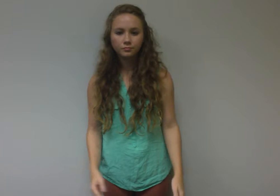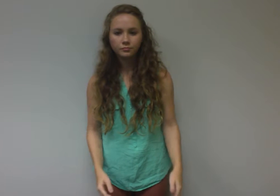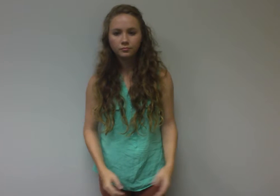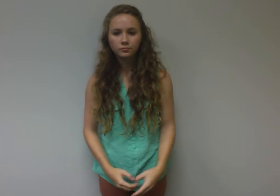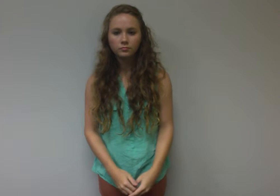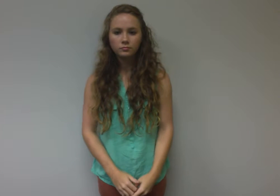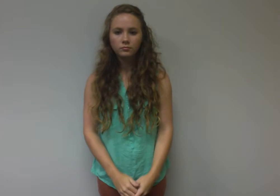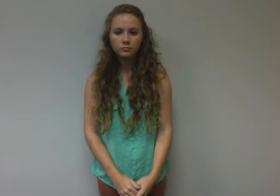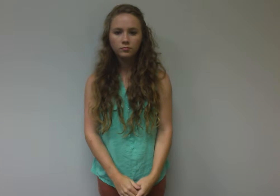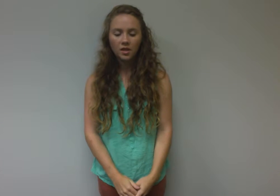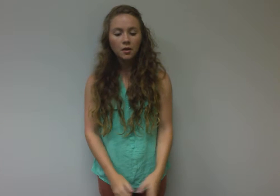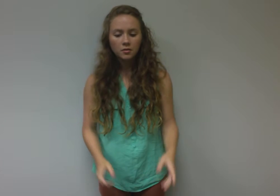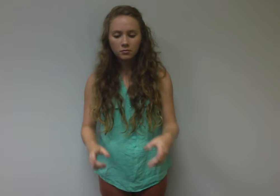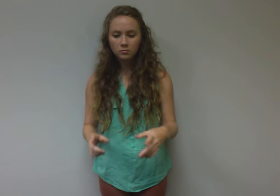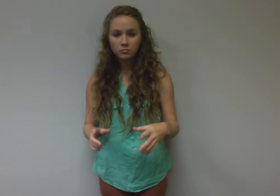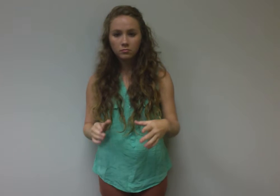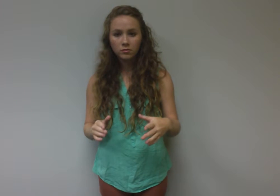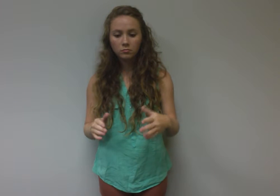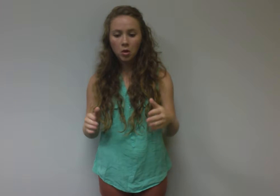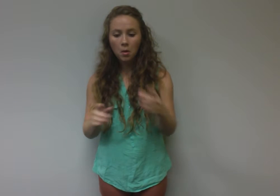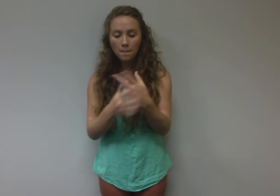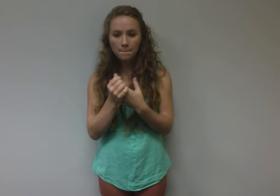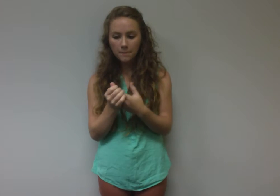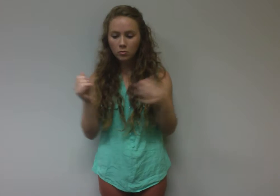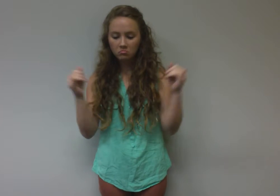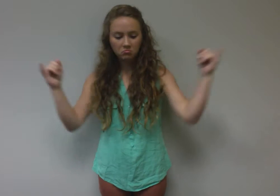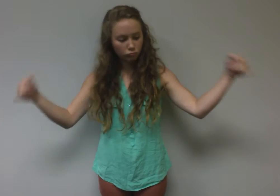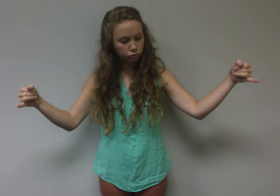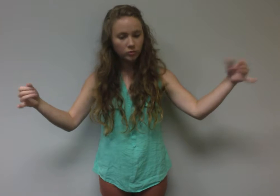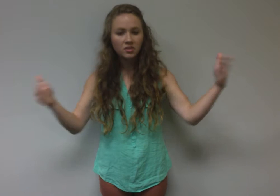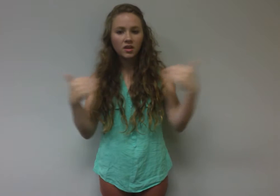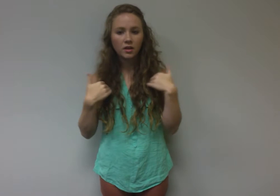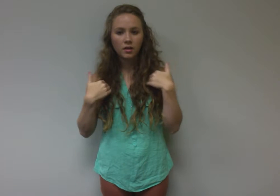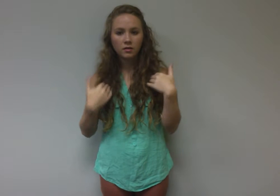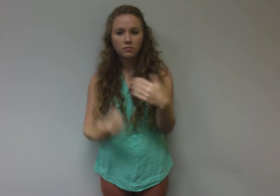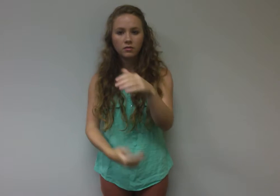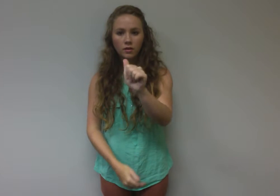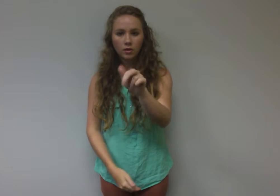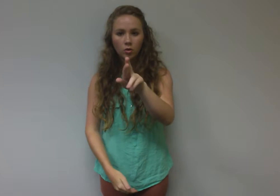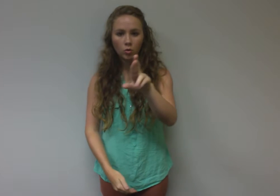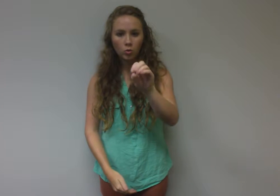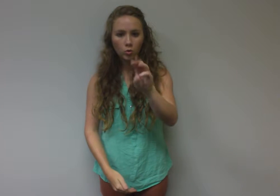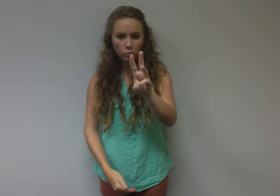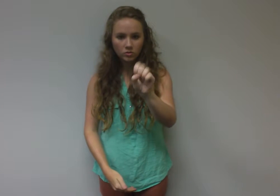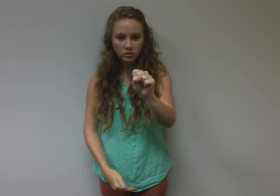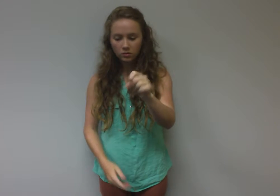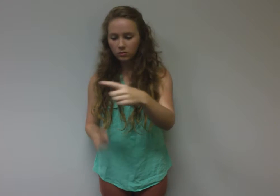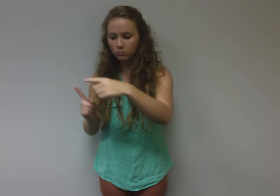these arrows mean that the numbers keep going in both directions. And I know this is a little early for you to learn this, but actually the numbers can actually keep going to the left below 0 as well. I'll leave